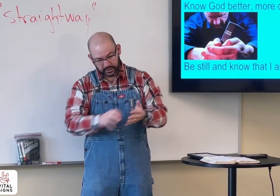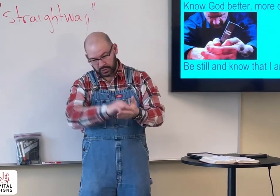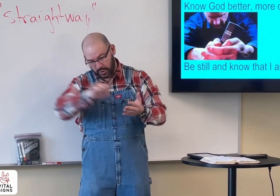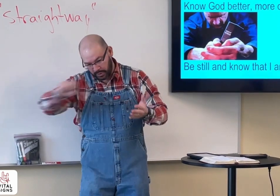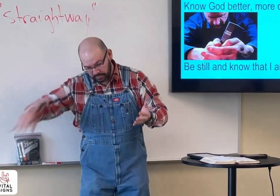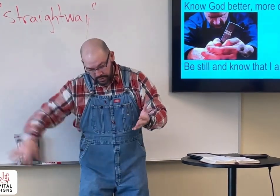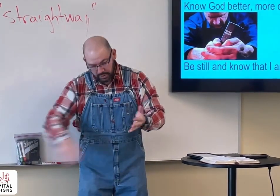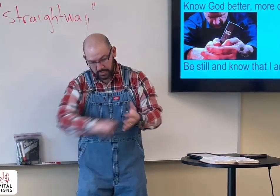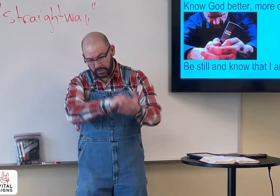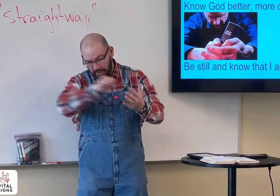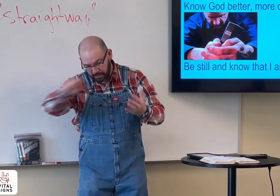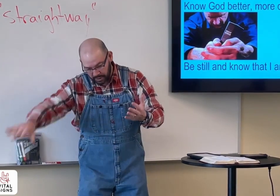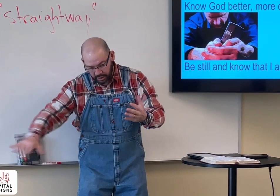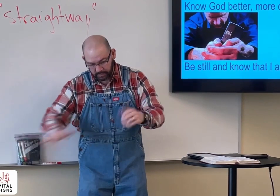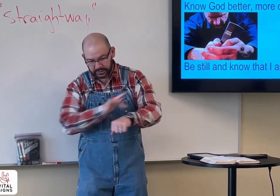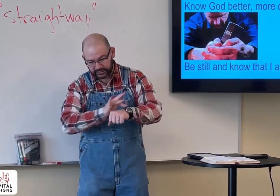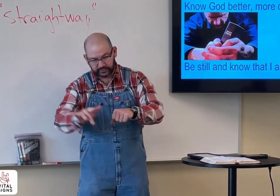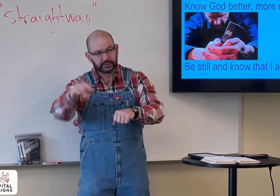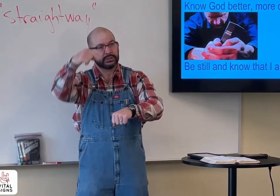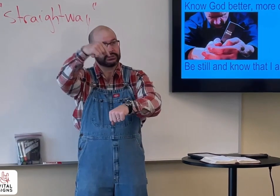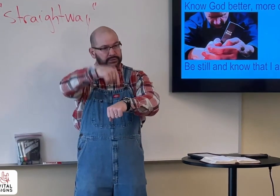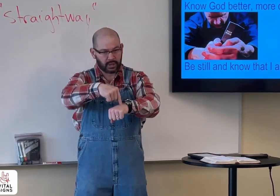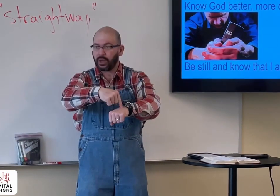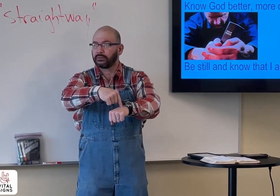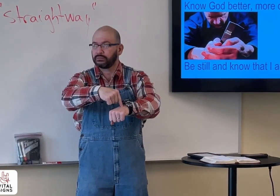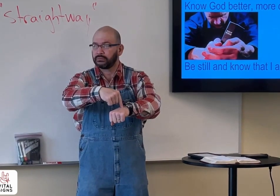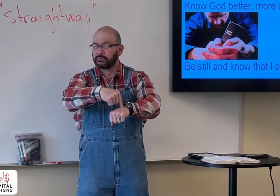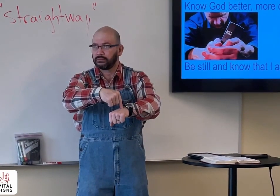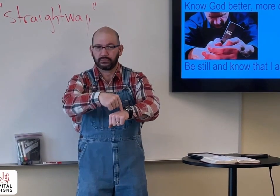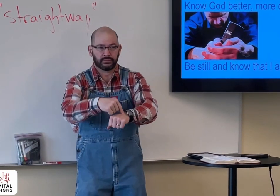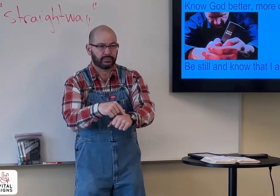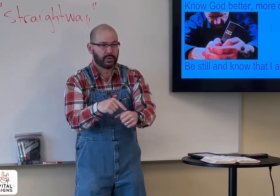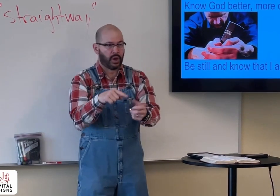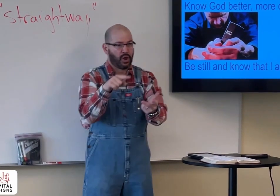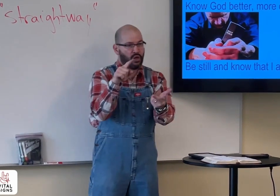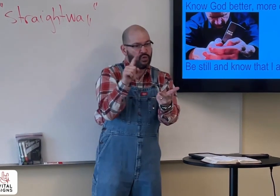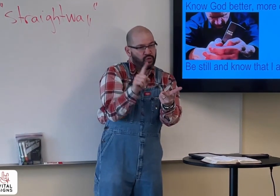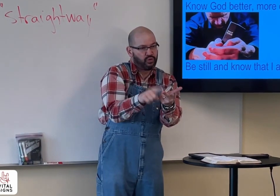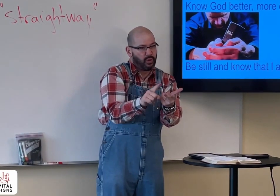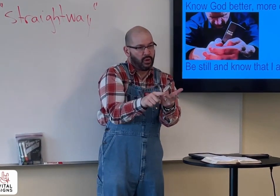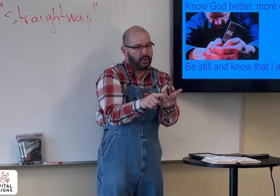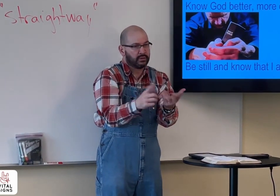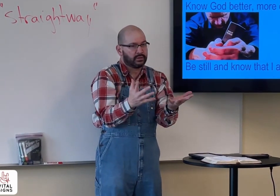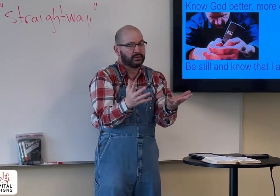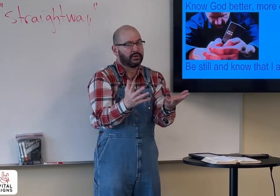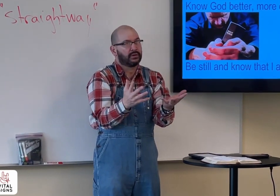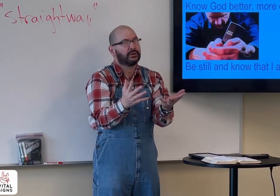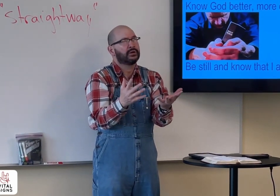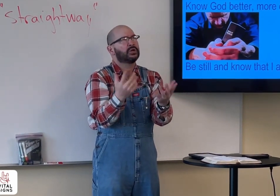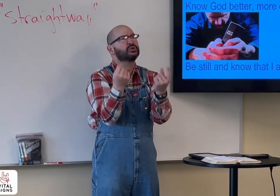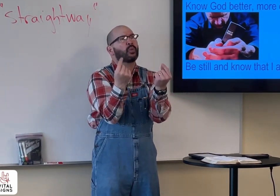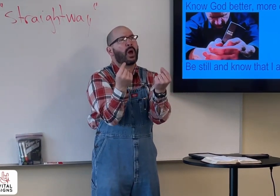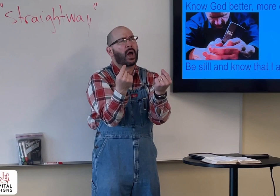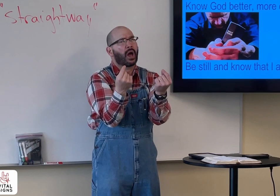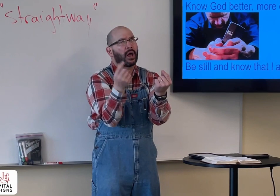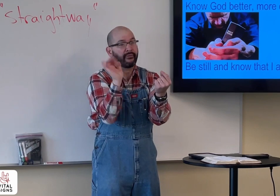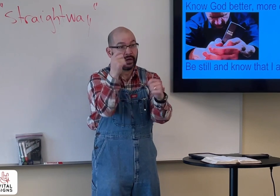life, clear your schedule so you can have time together. The third, what